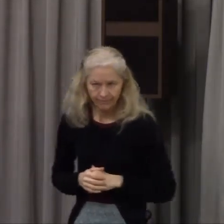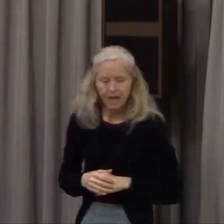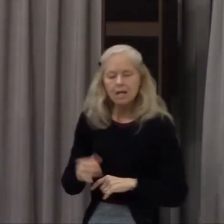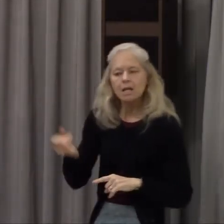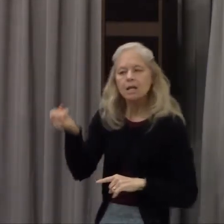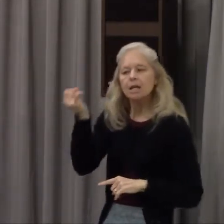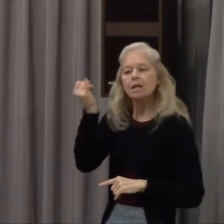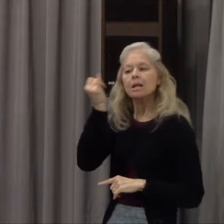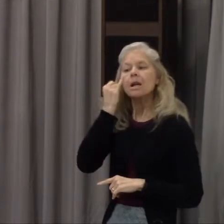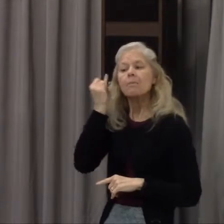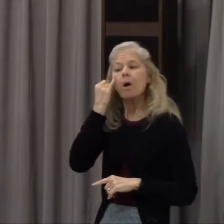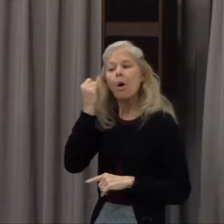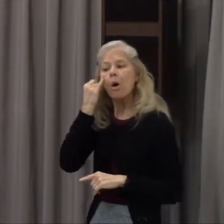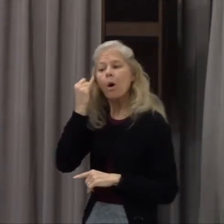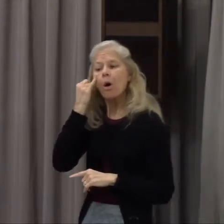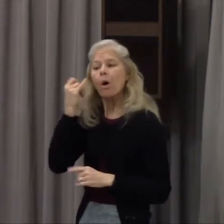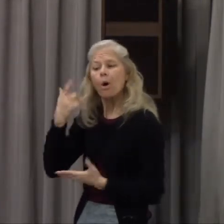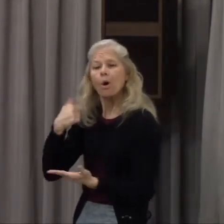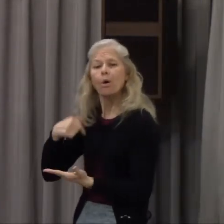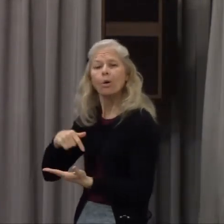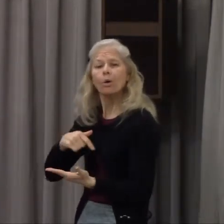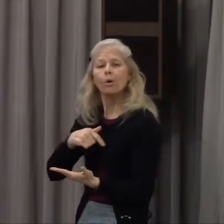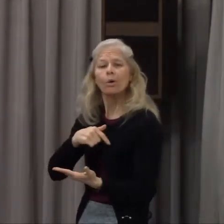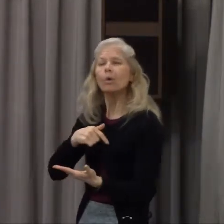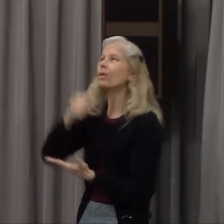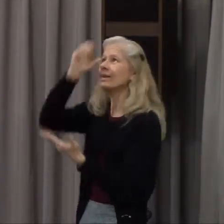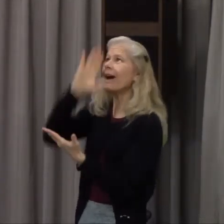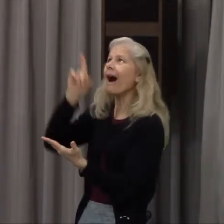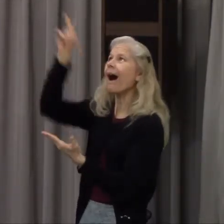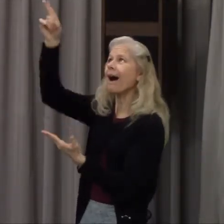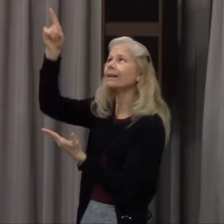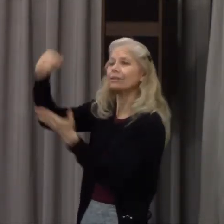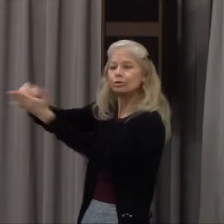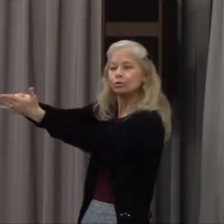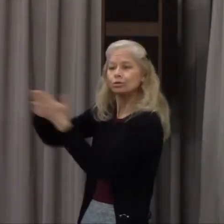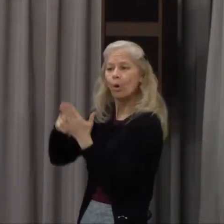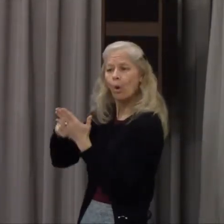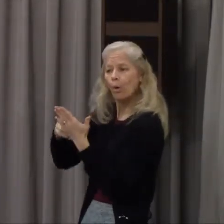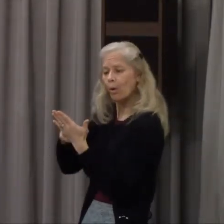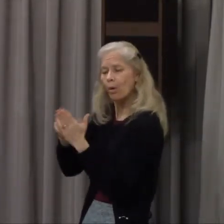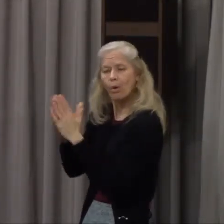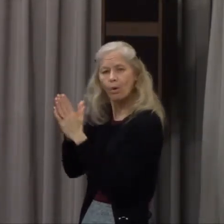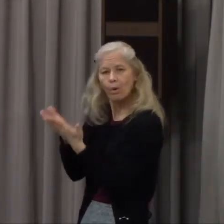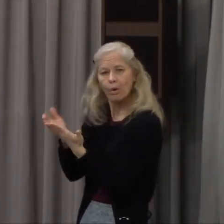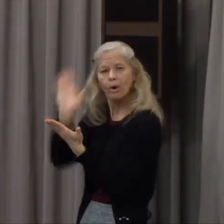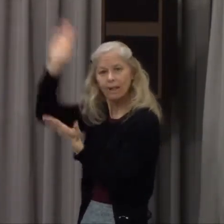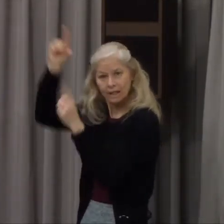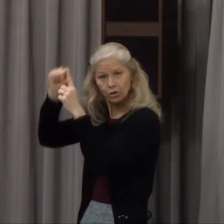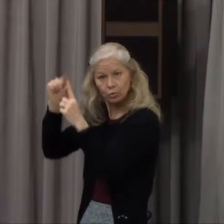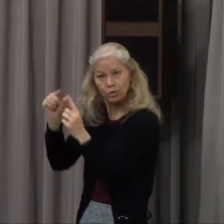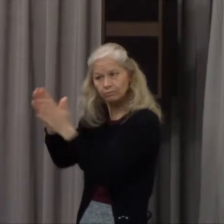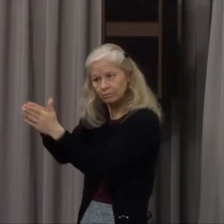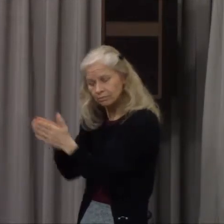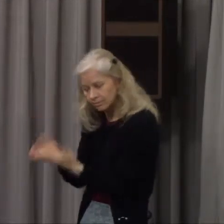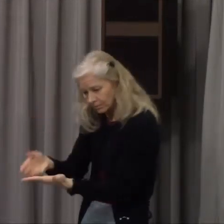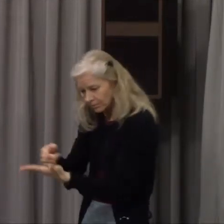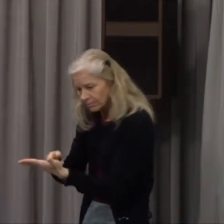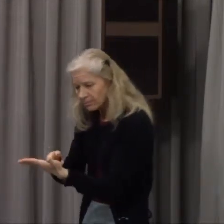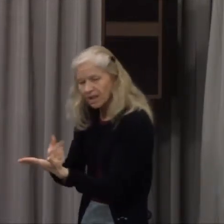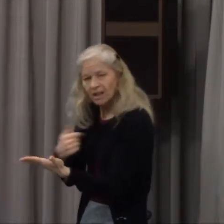and show us so a surgery that we need, and we say, no thank you, and walk out of the hospital. That